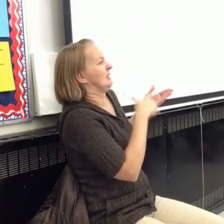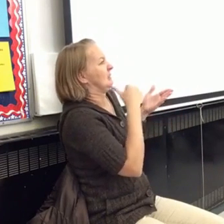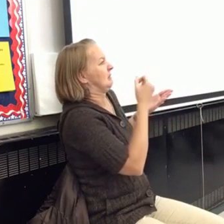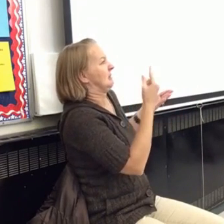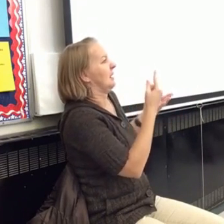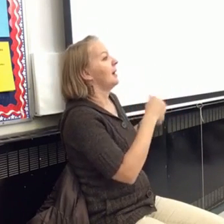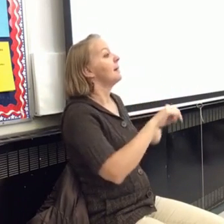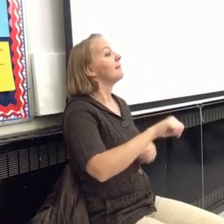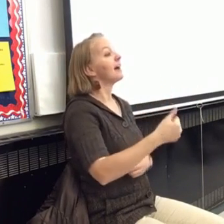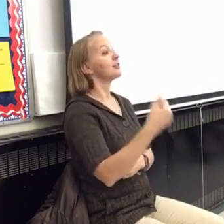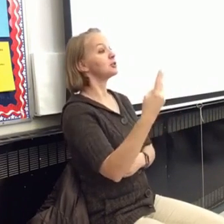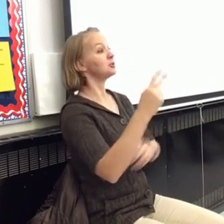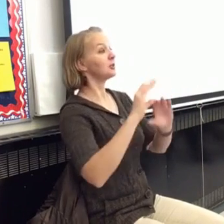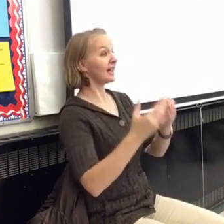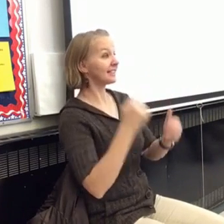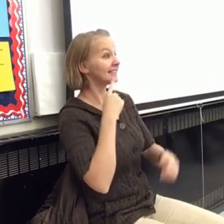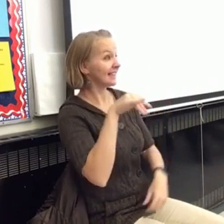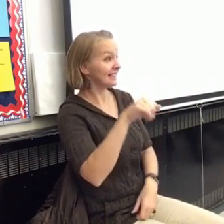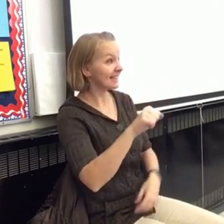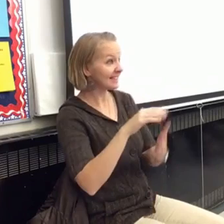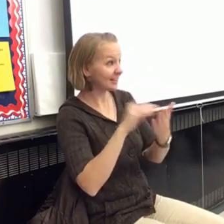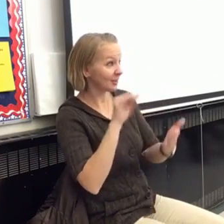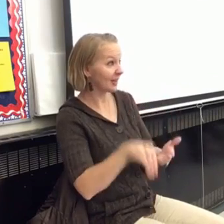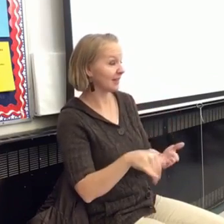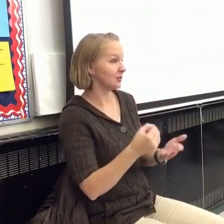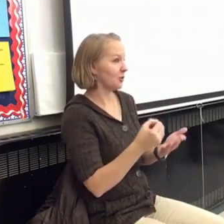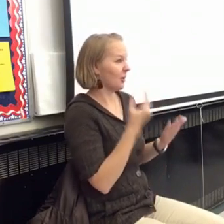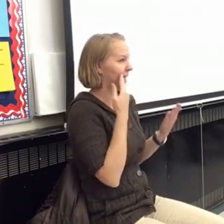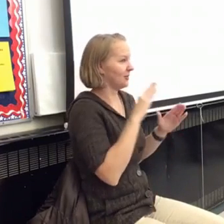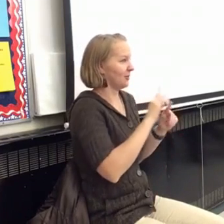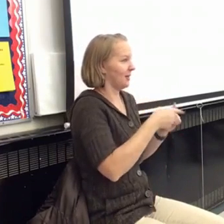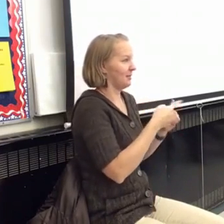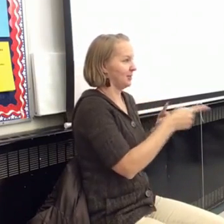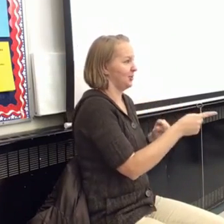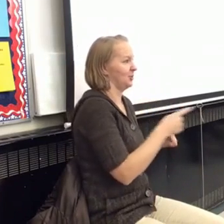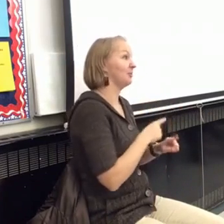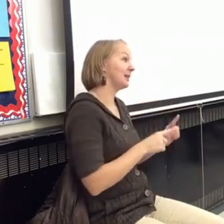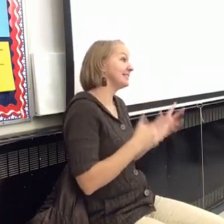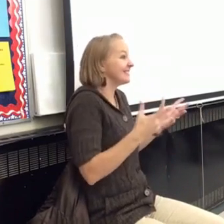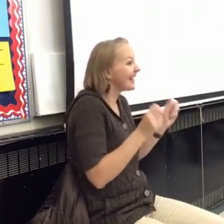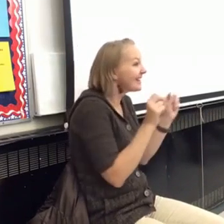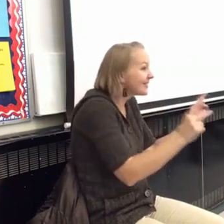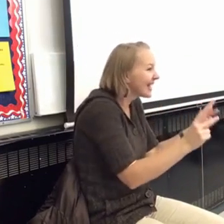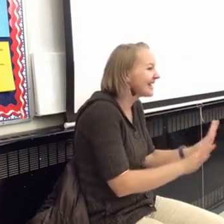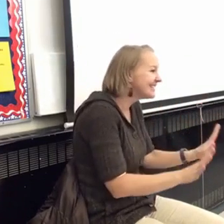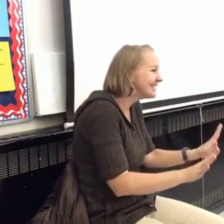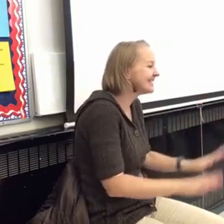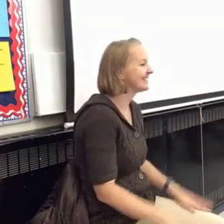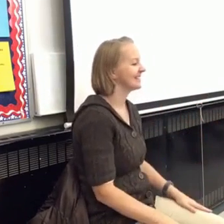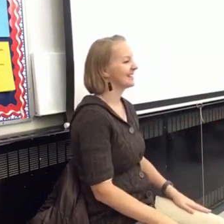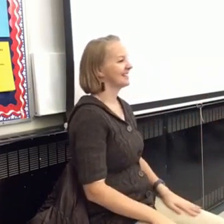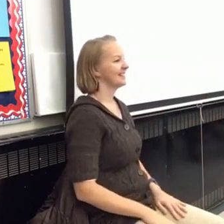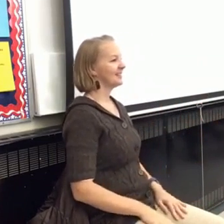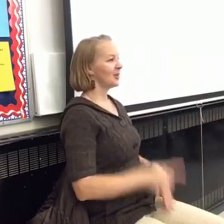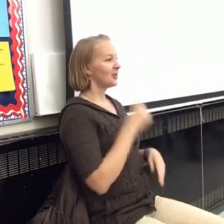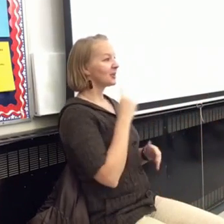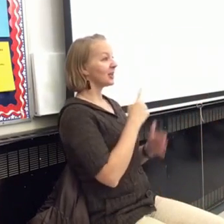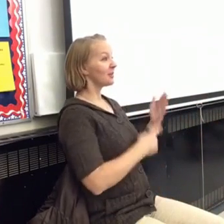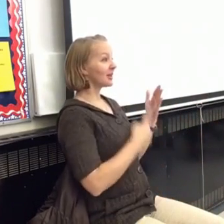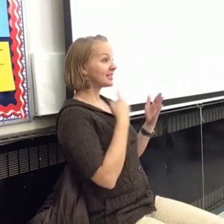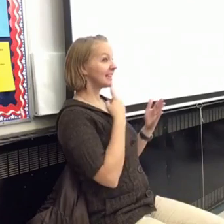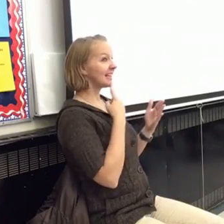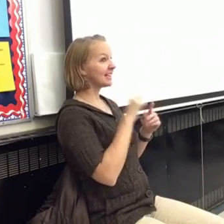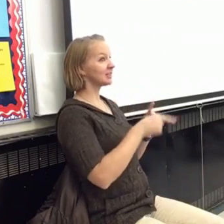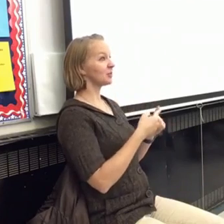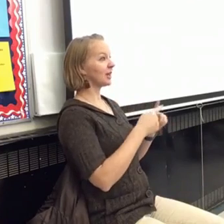other 2 classes said they did, so I don't know what happened. But that's okay. Basically what I would say is this is usually